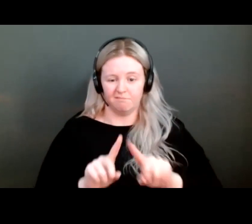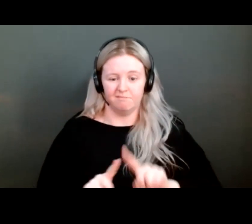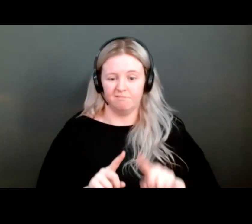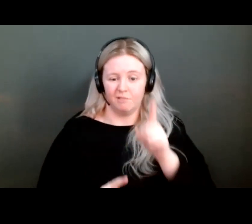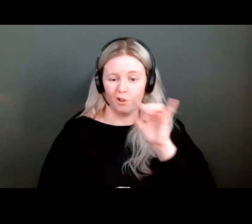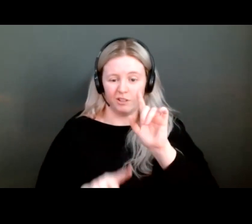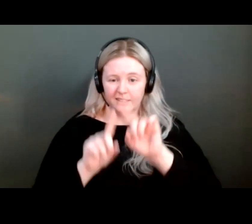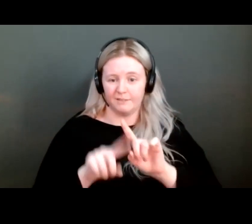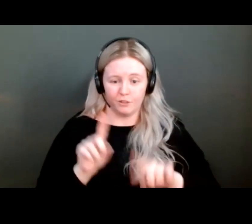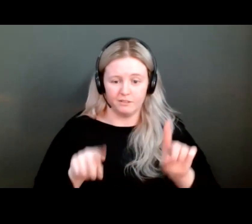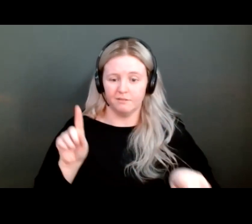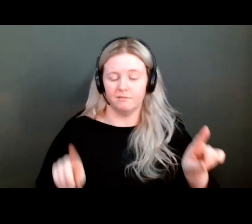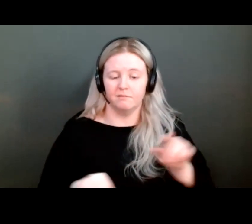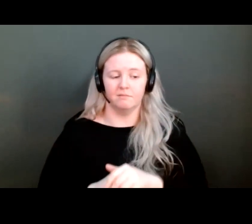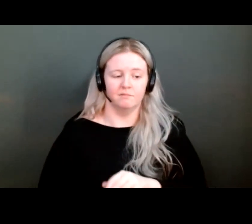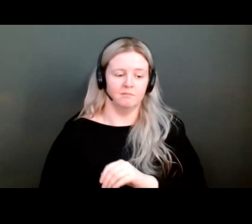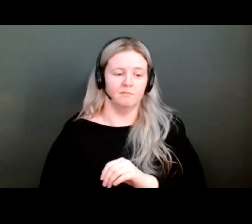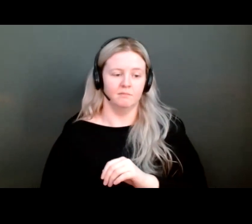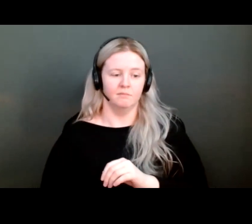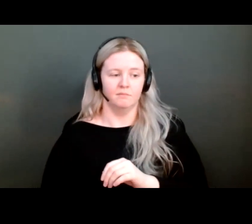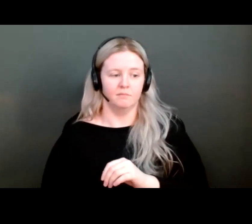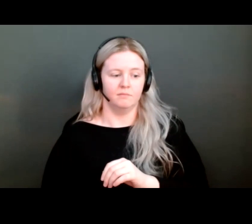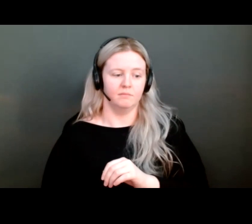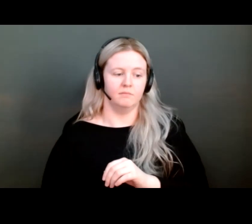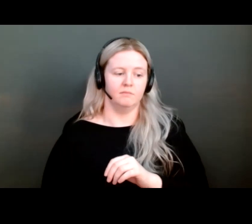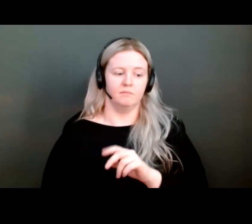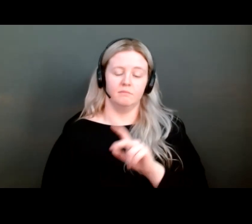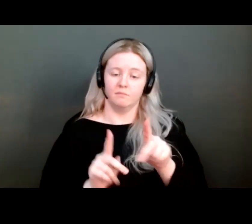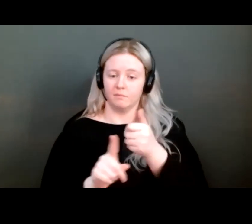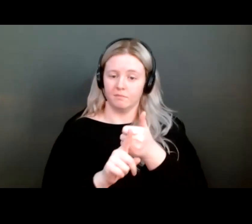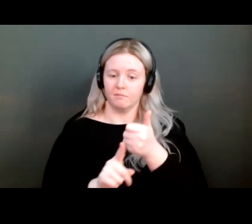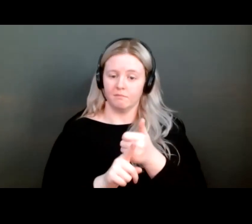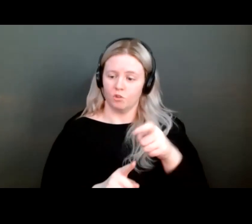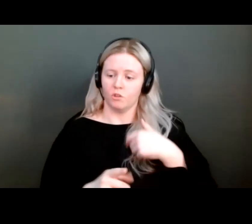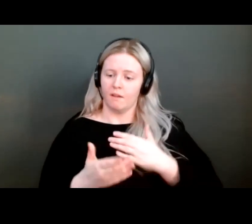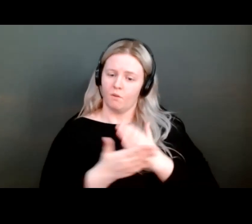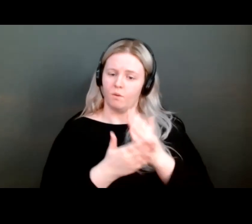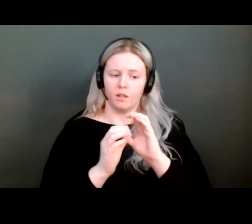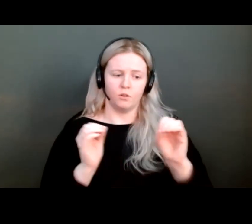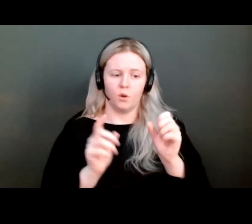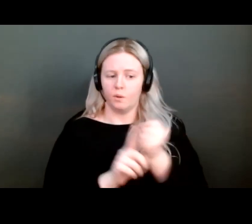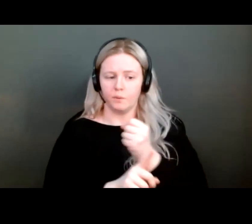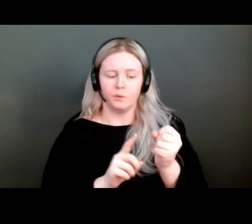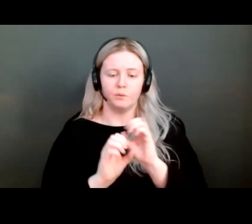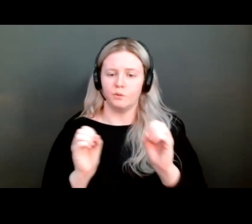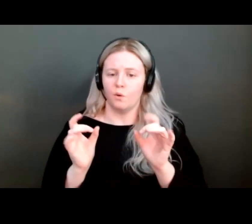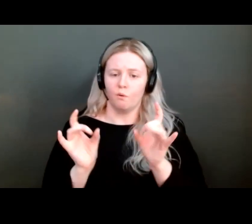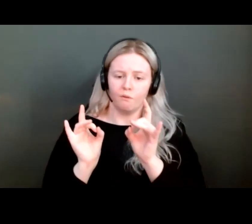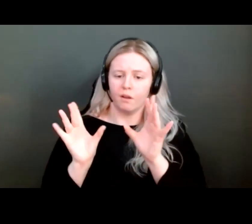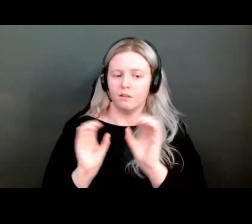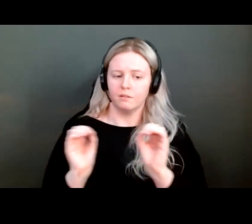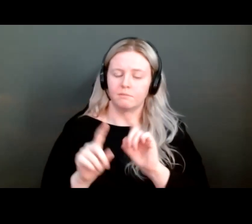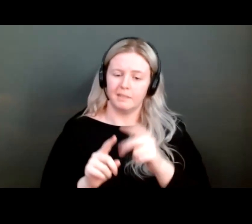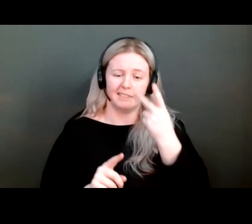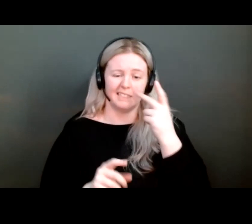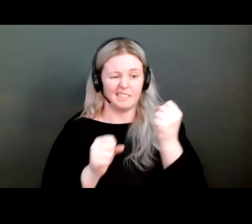right to live free from violence and abuse. Yet, as you will hear today, the statistics being reported tells a very different